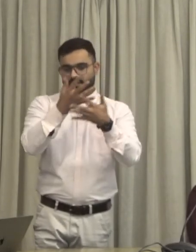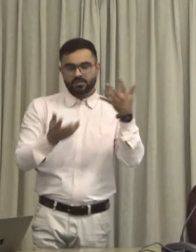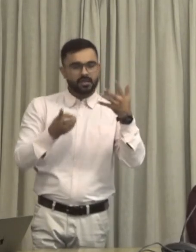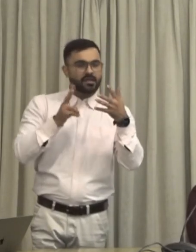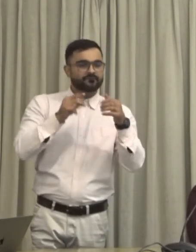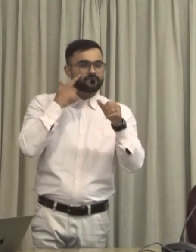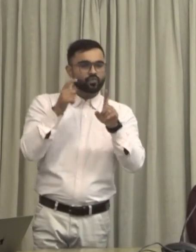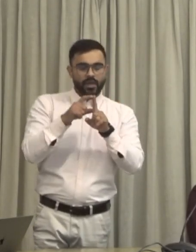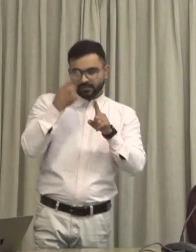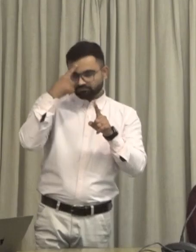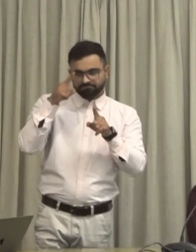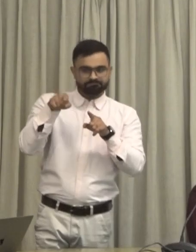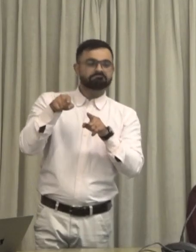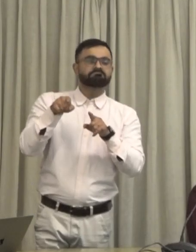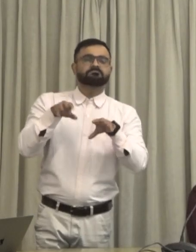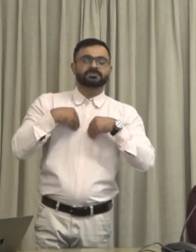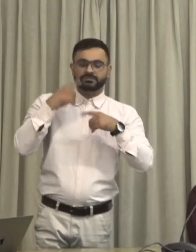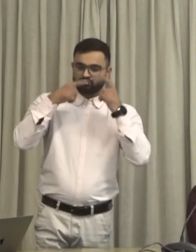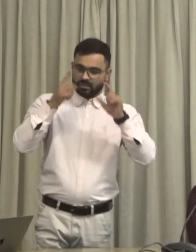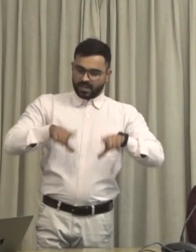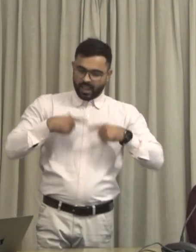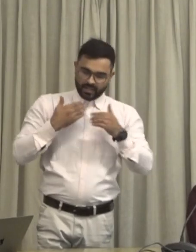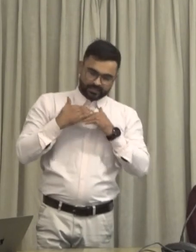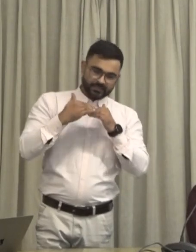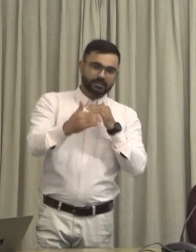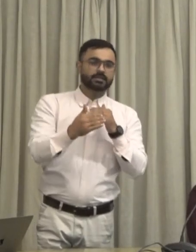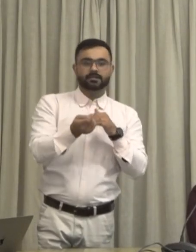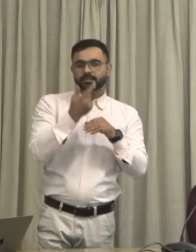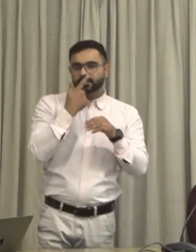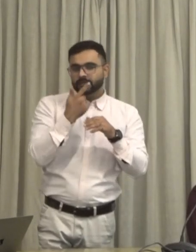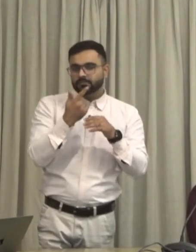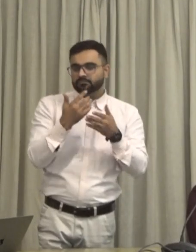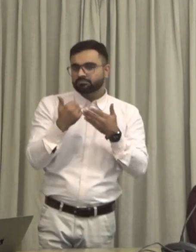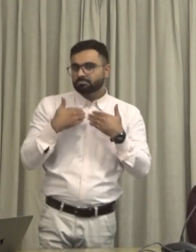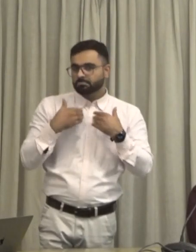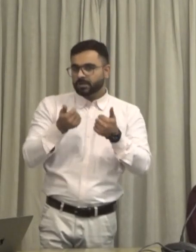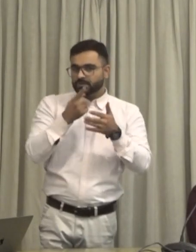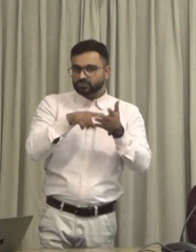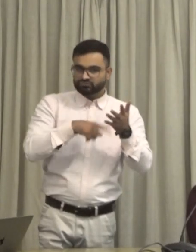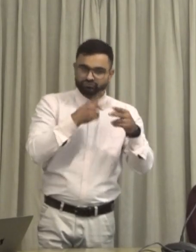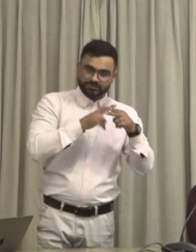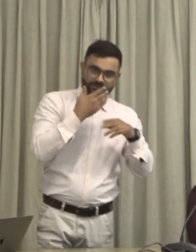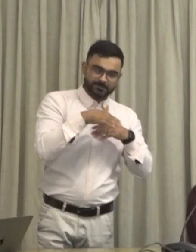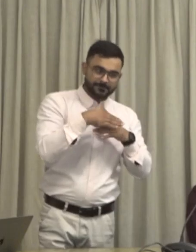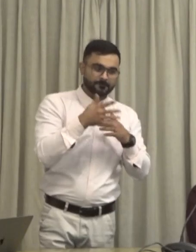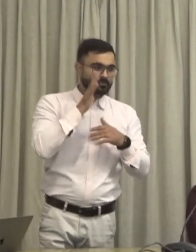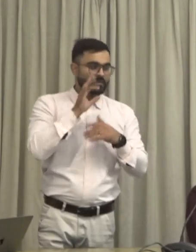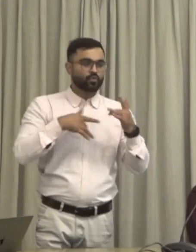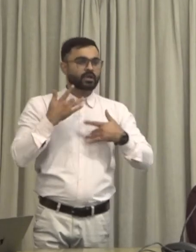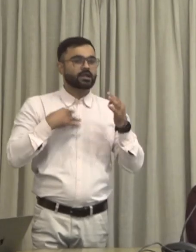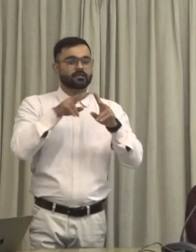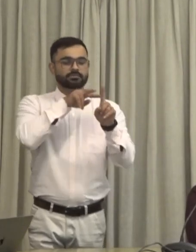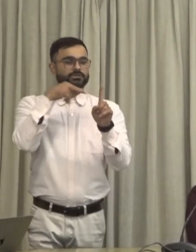valid considerations in thinking about when life-sustaining treatment can be withheld or withdrawn? And again, I know that there will be very